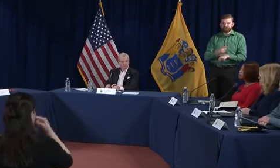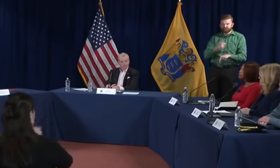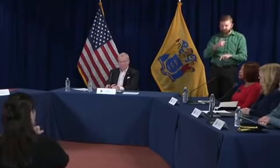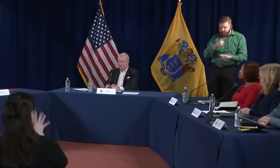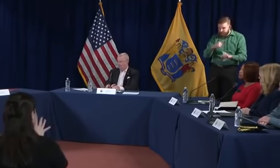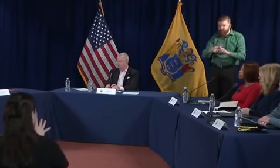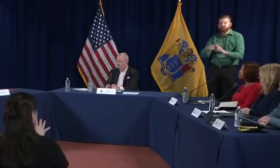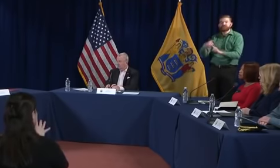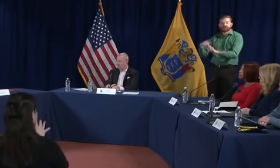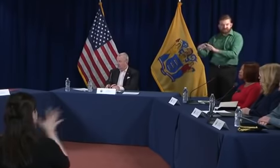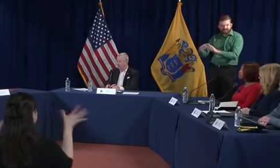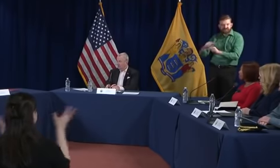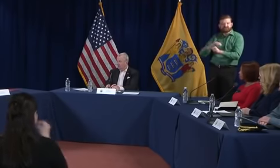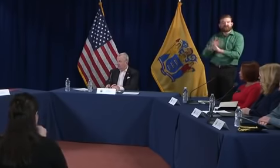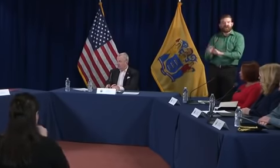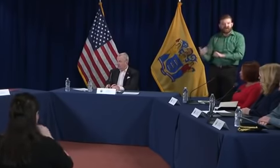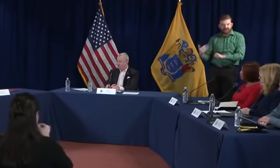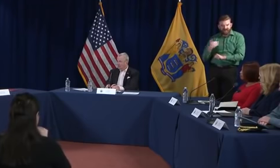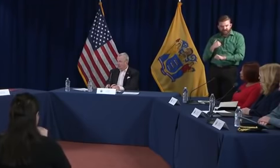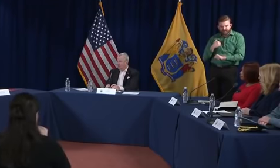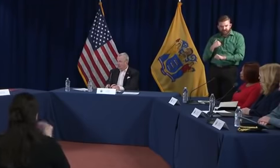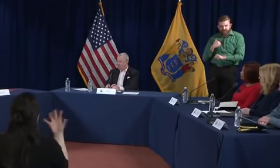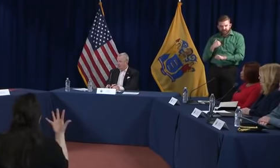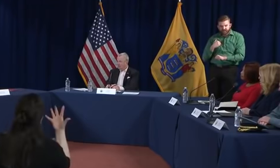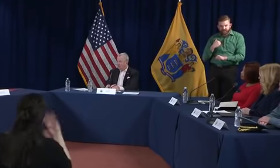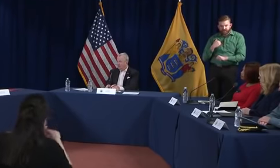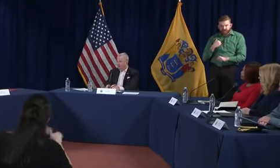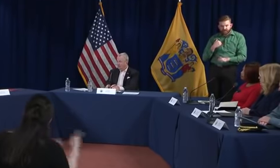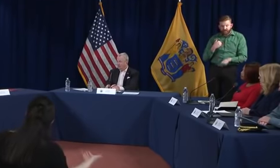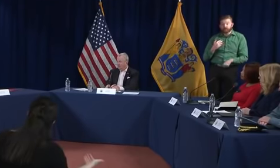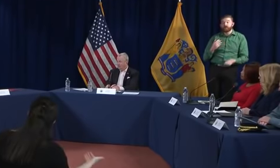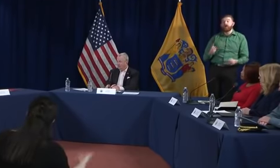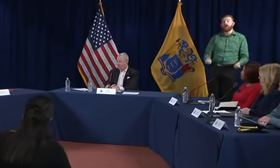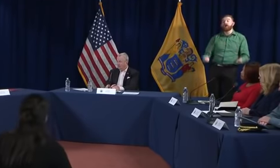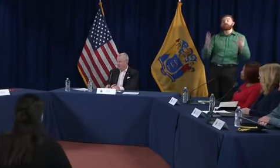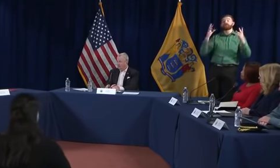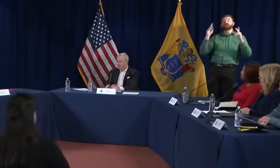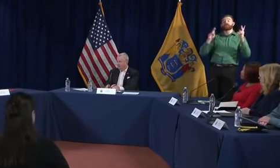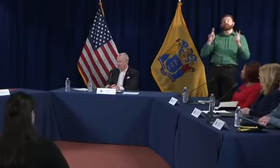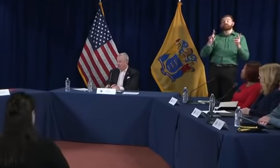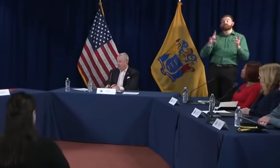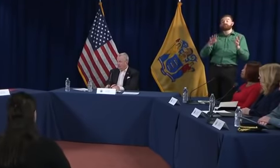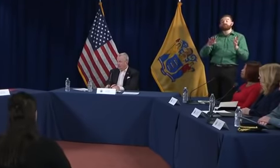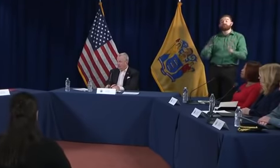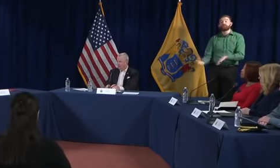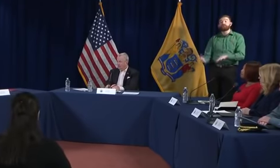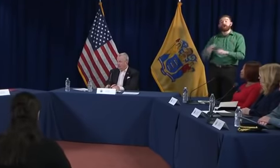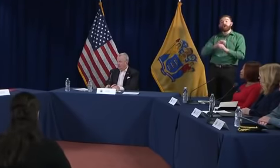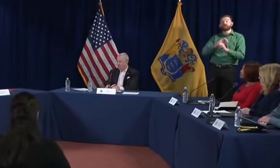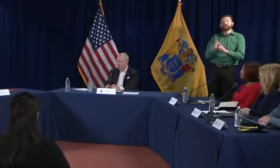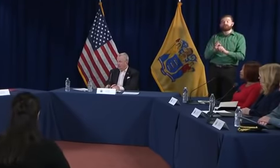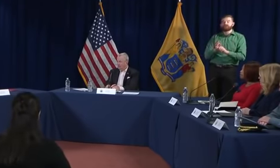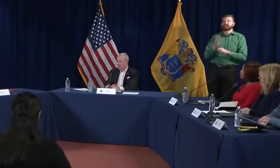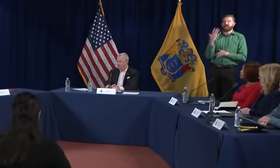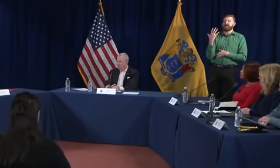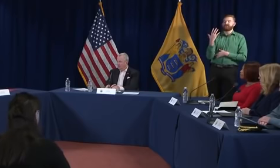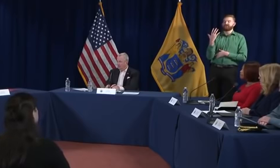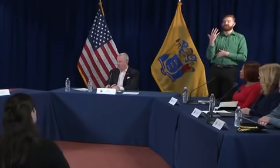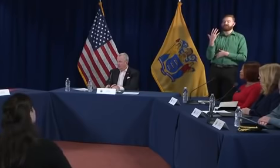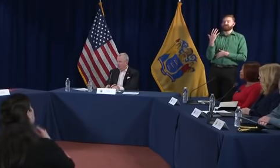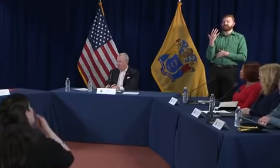COVID-19. As we have seen across the nation and in New Jersey, both of these individuals were high